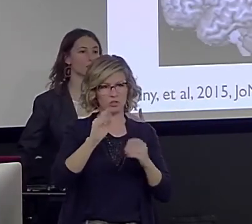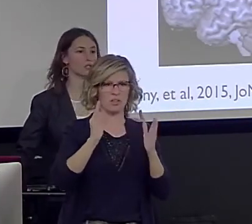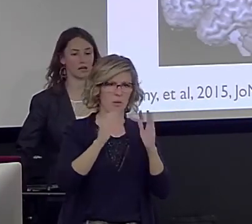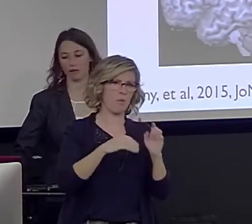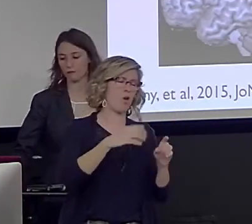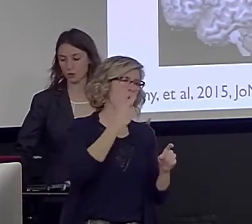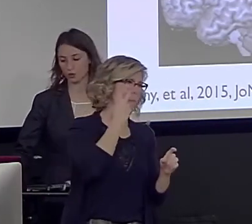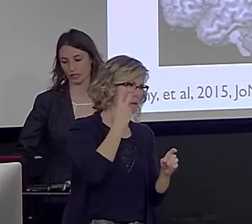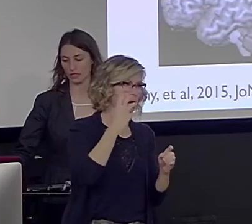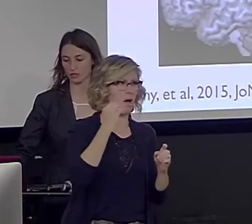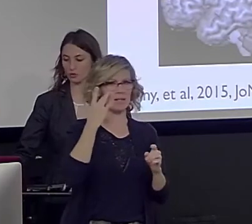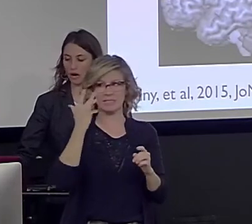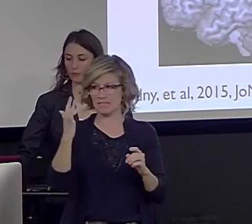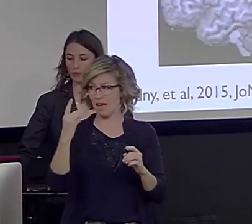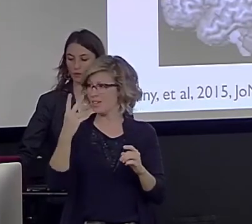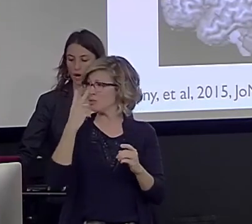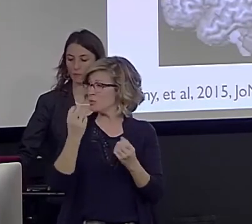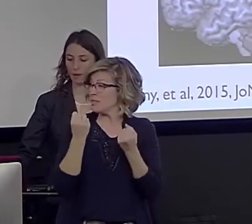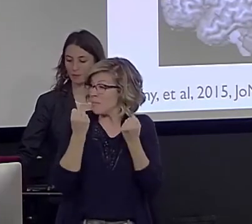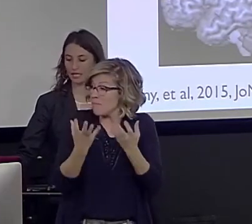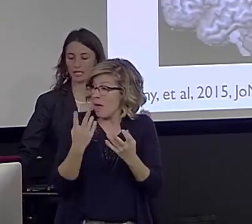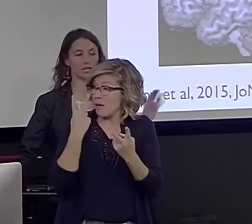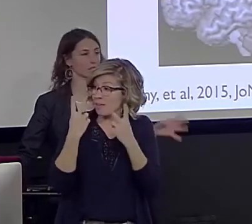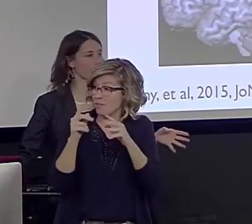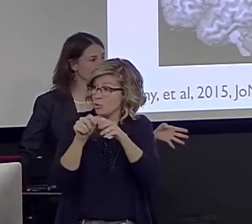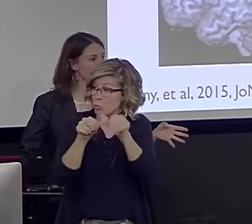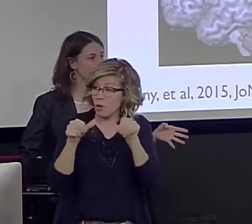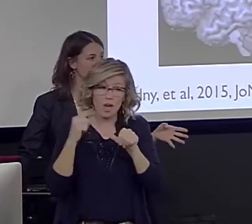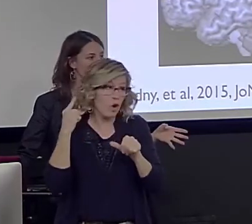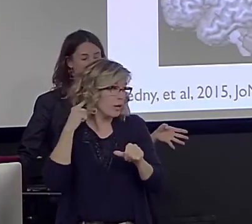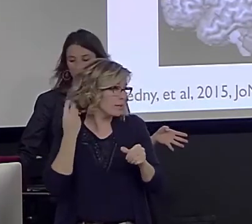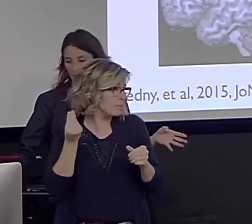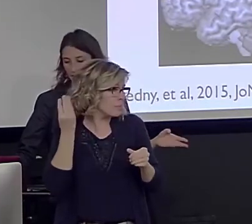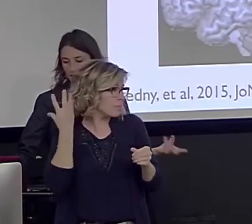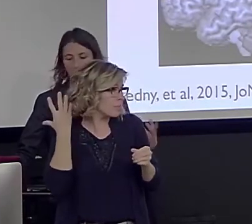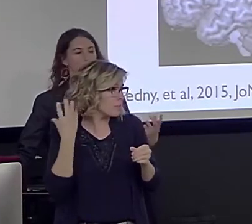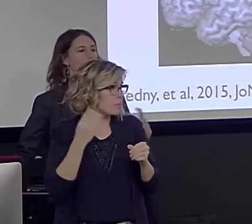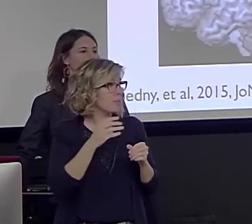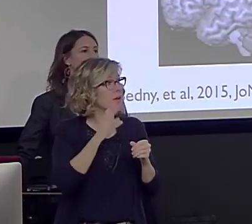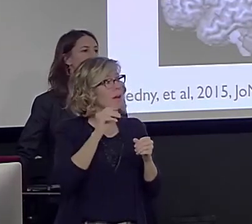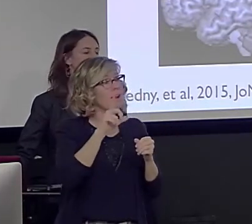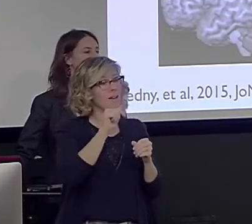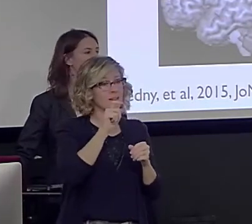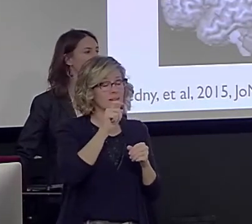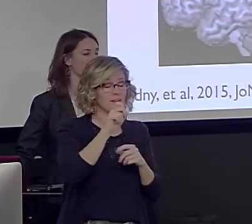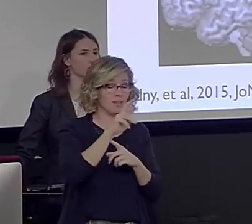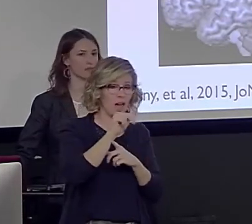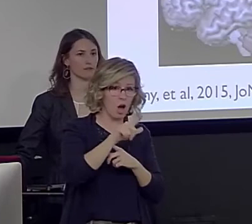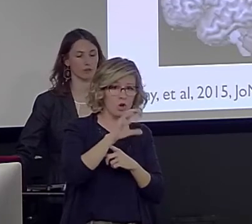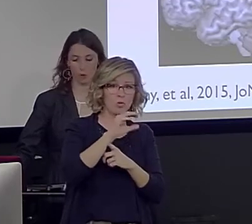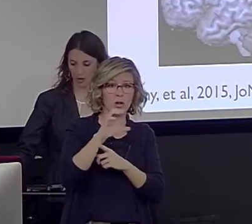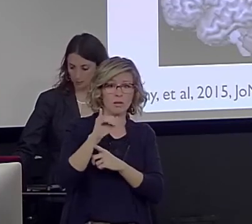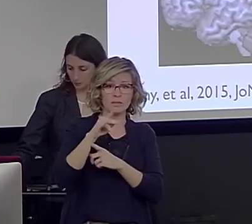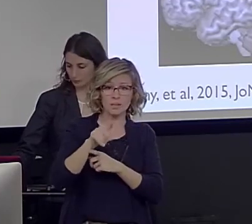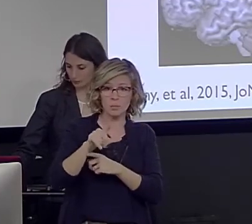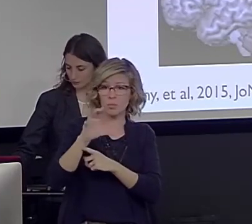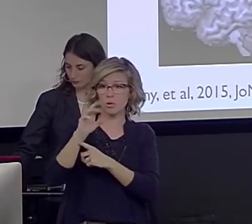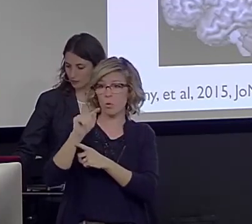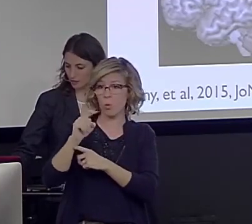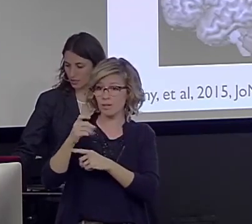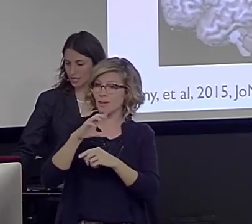see a bunch of visual areas crop up in the lateral occipital cortex and also in parts of V1.